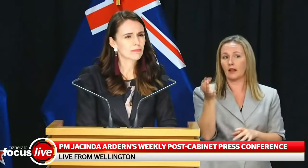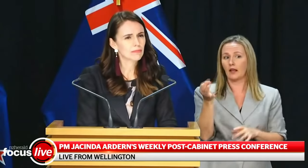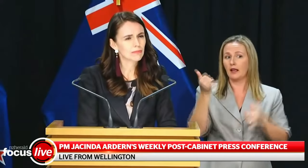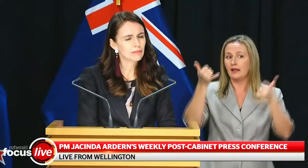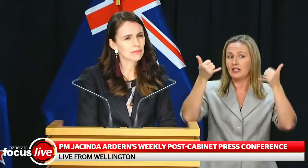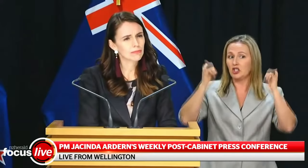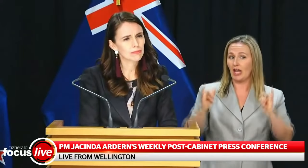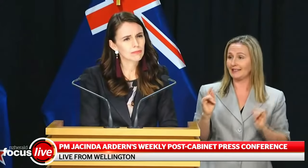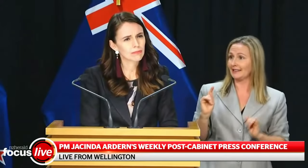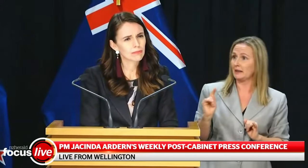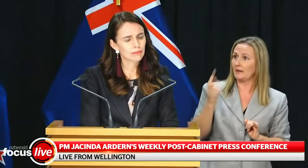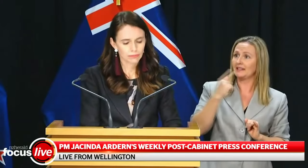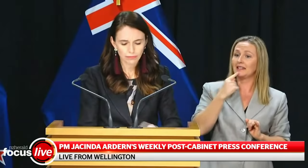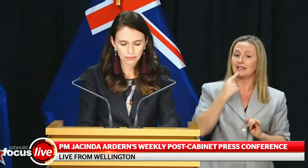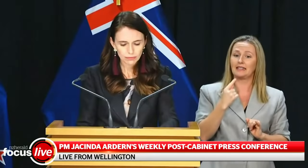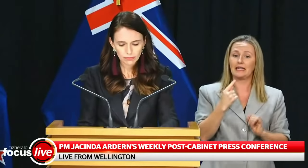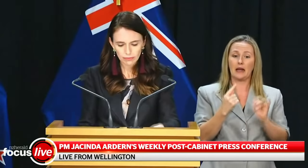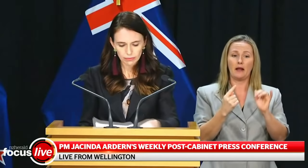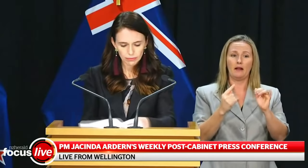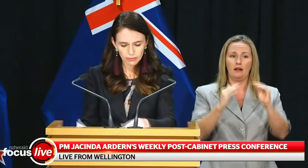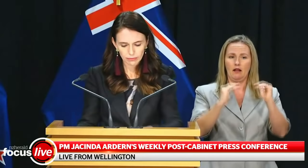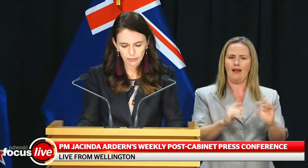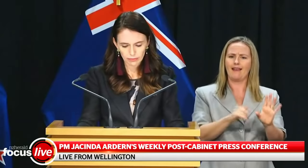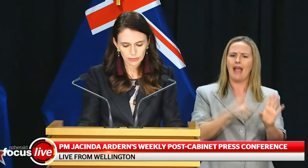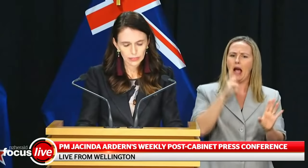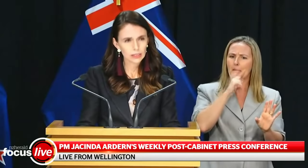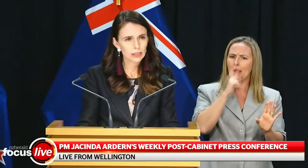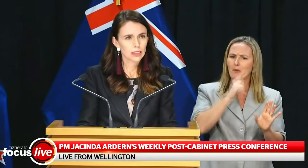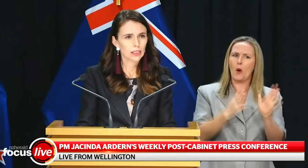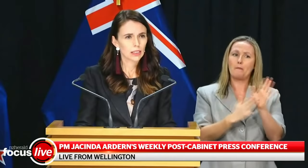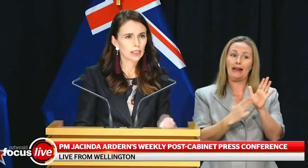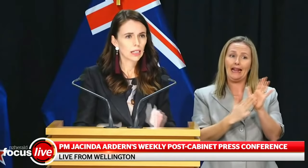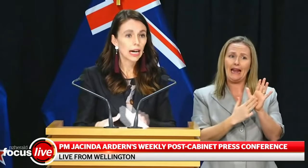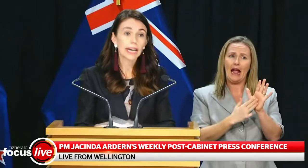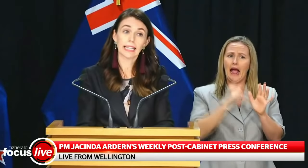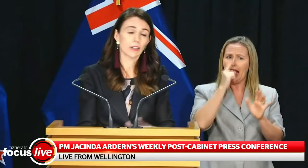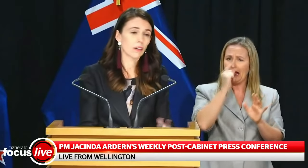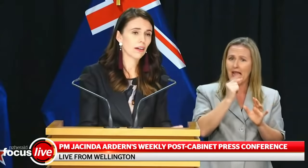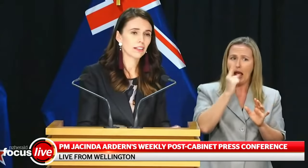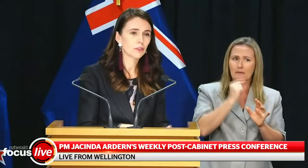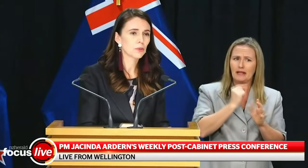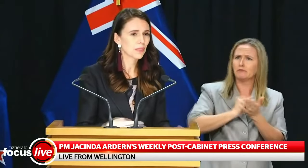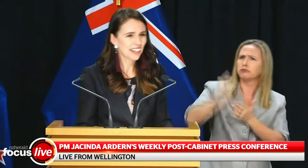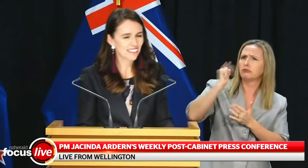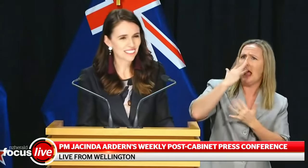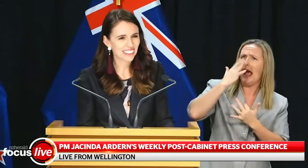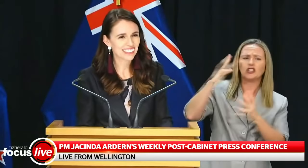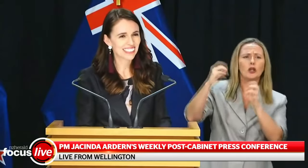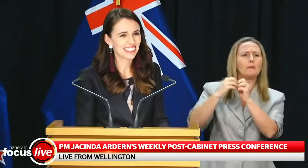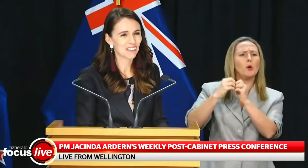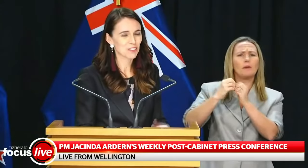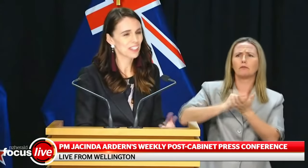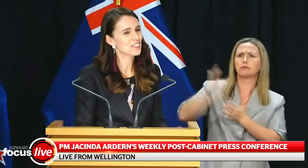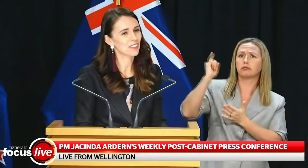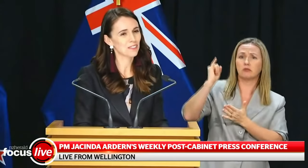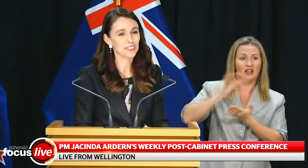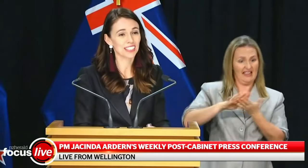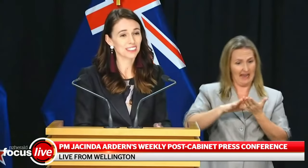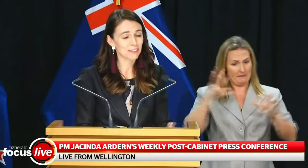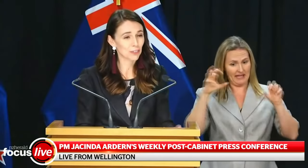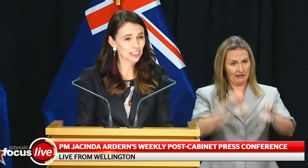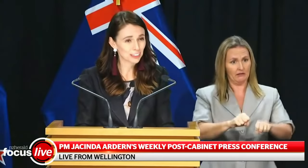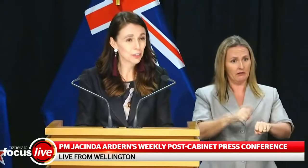could potentially be charged for inciting hatred against Boomers? Again, of course, without having read the